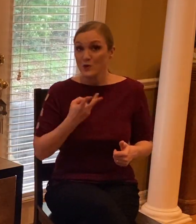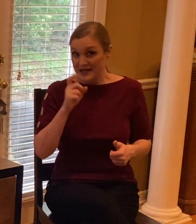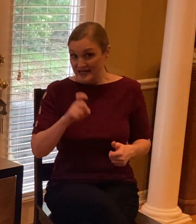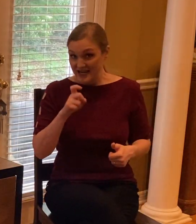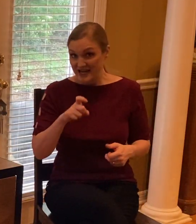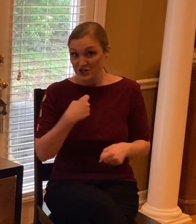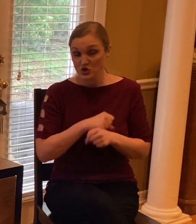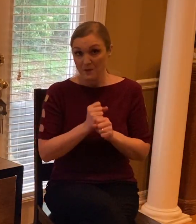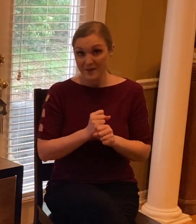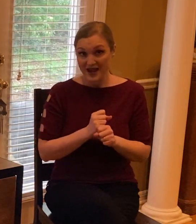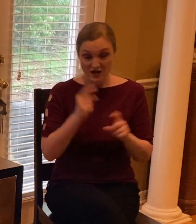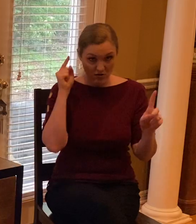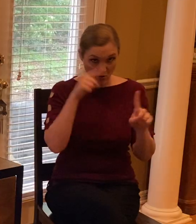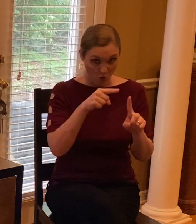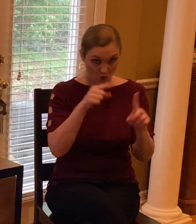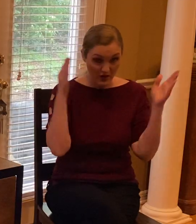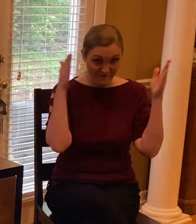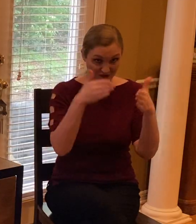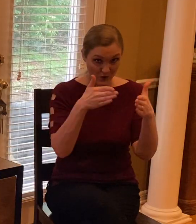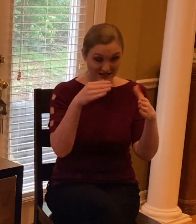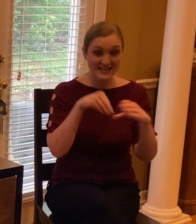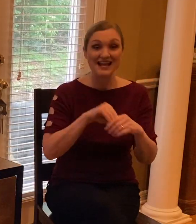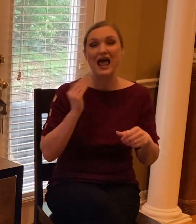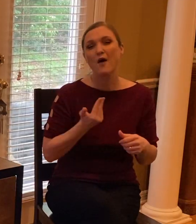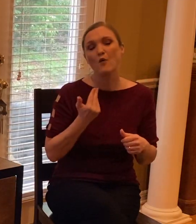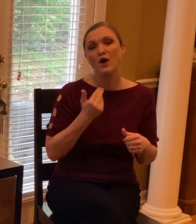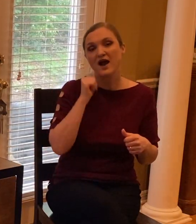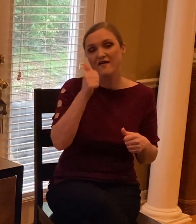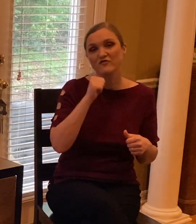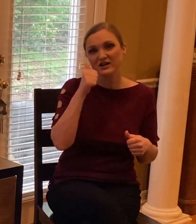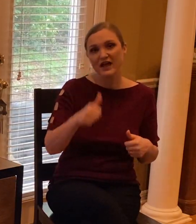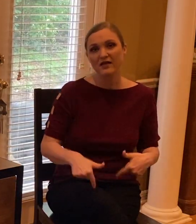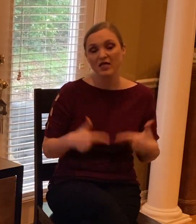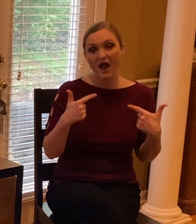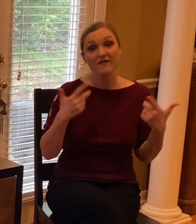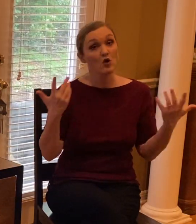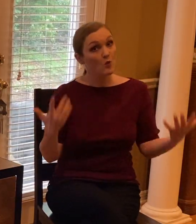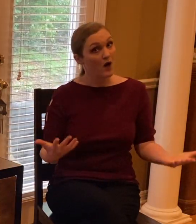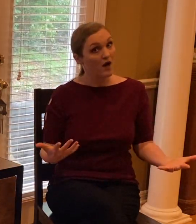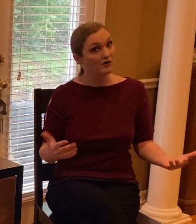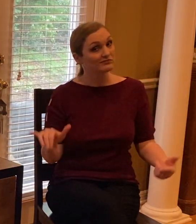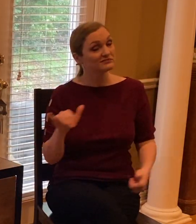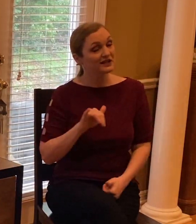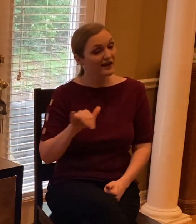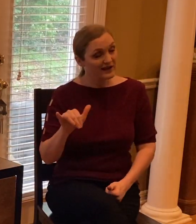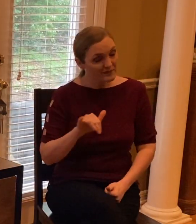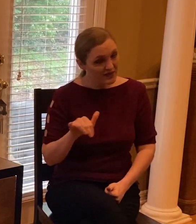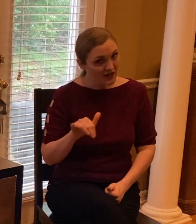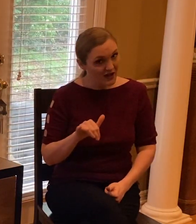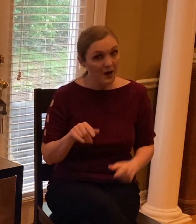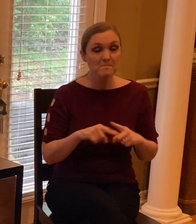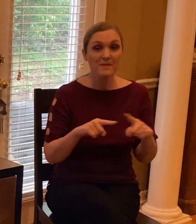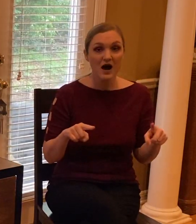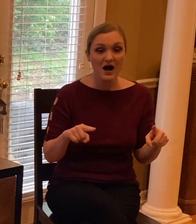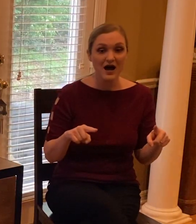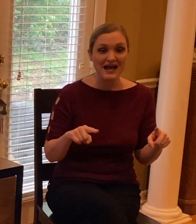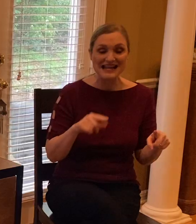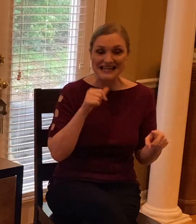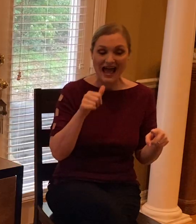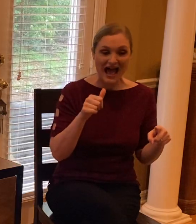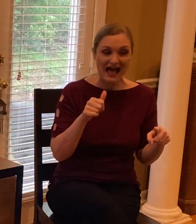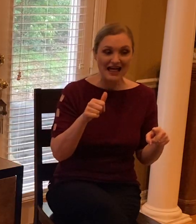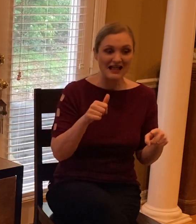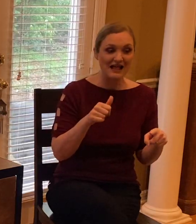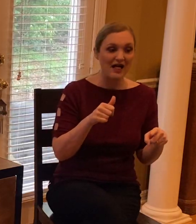make a priority, that we need to focus on in our day-to-day Christian walk? Well, I think it's the same thing, except instead of listening